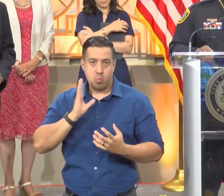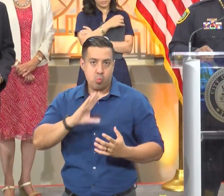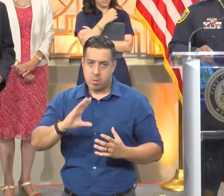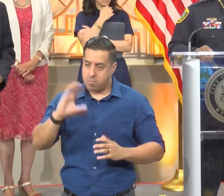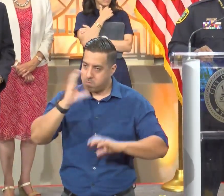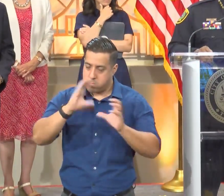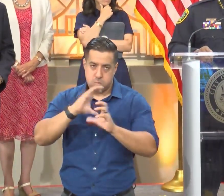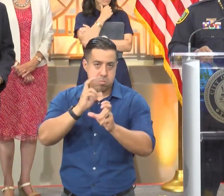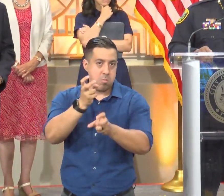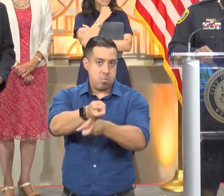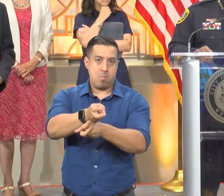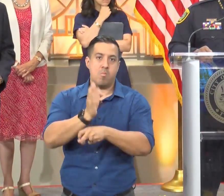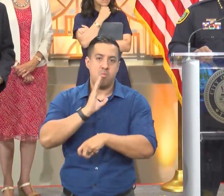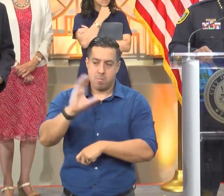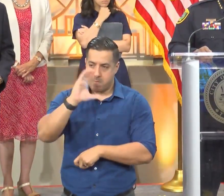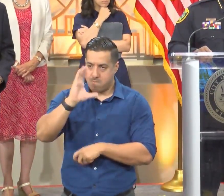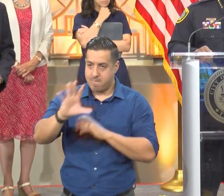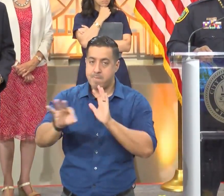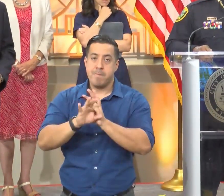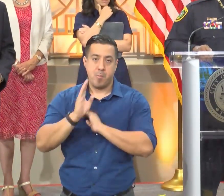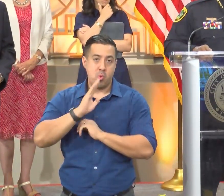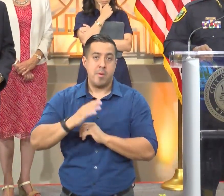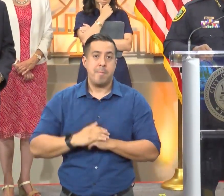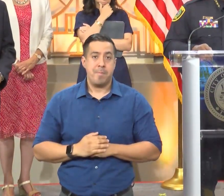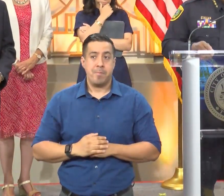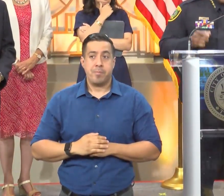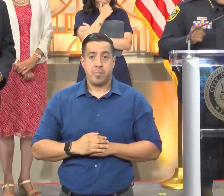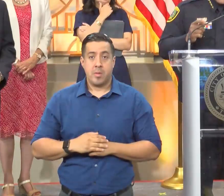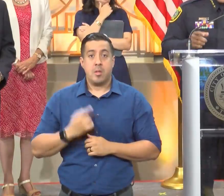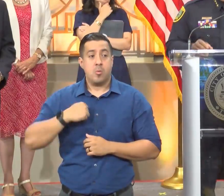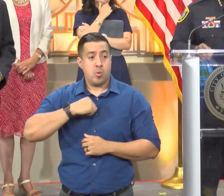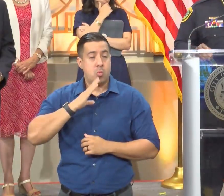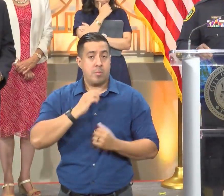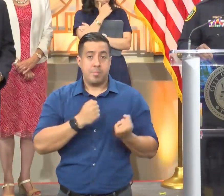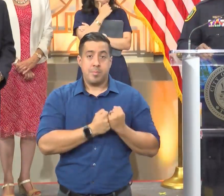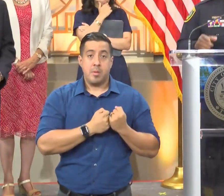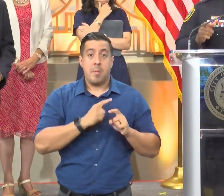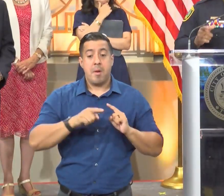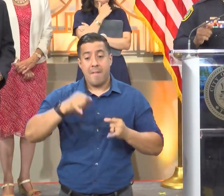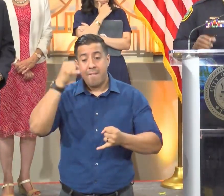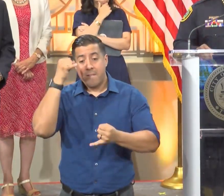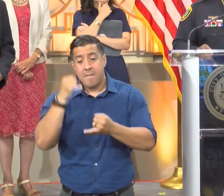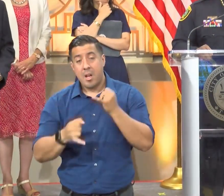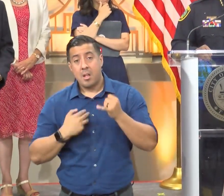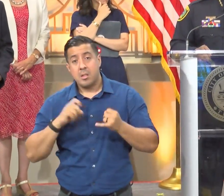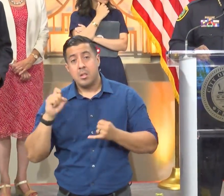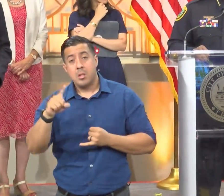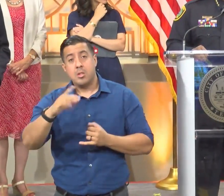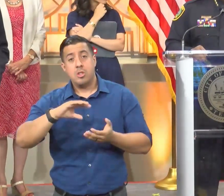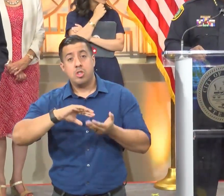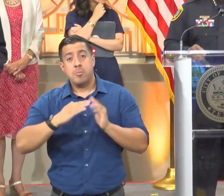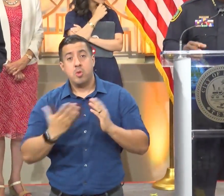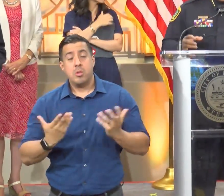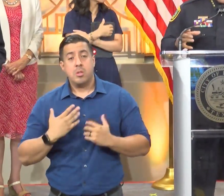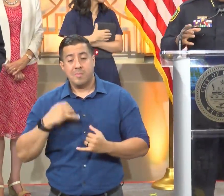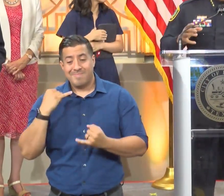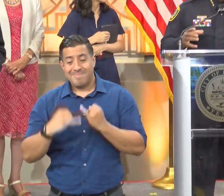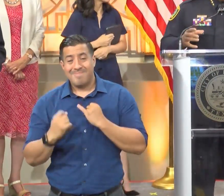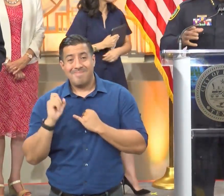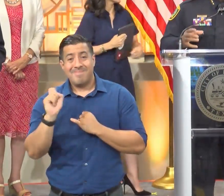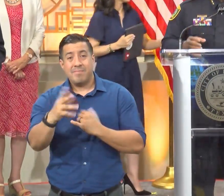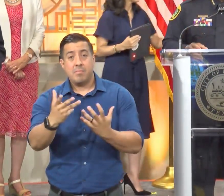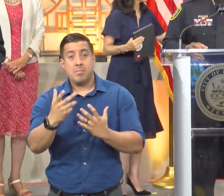before. So just know that. And we're going to stand. But the final ask that I ask for our community, when we